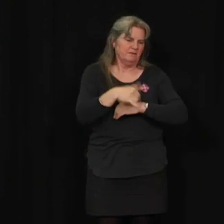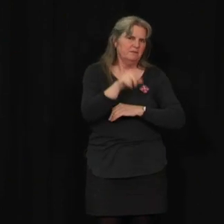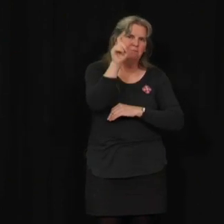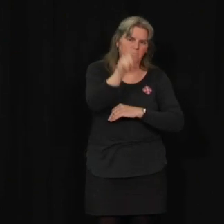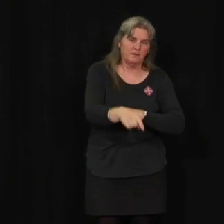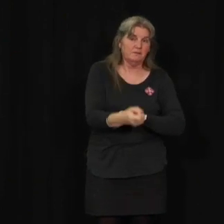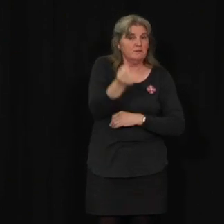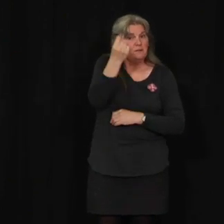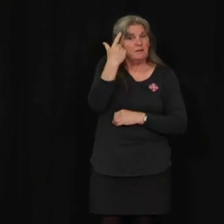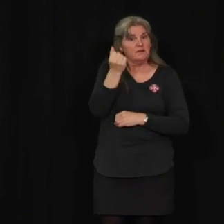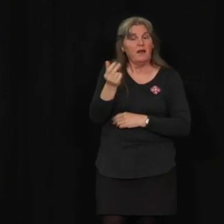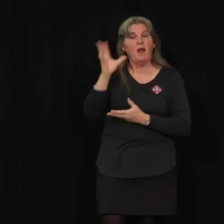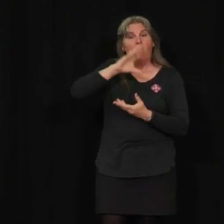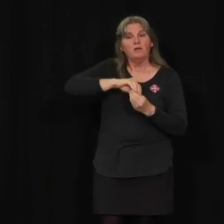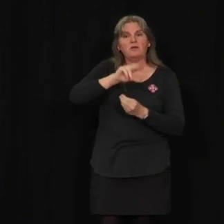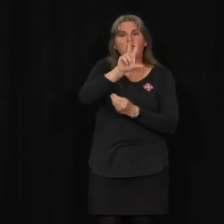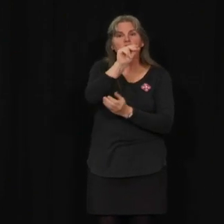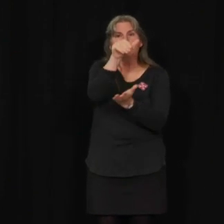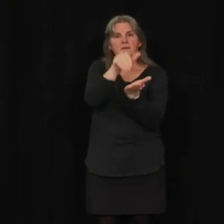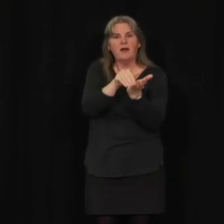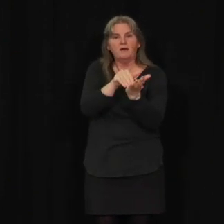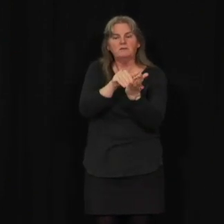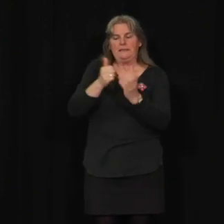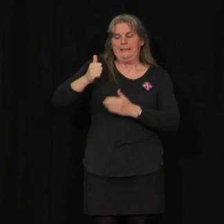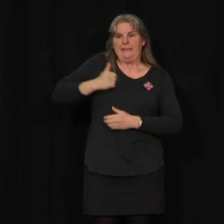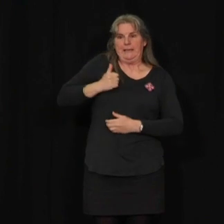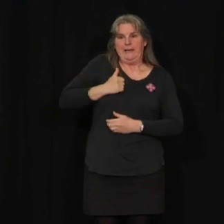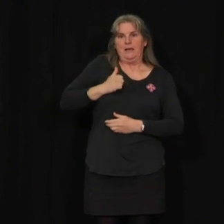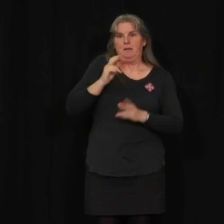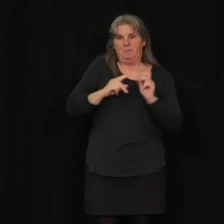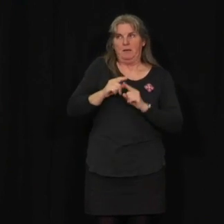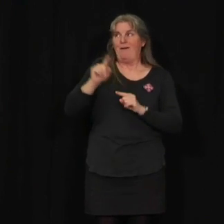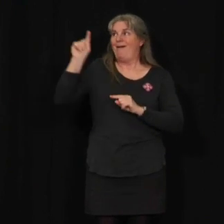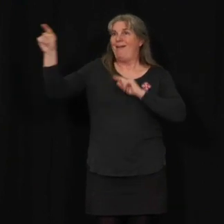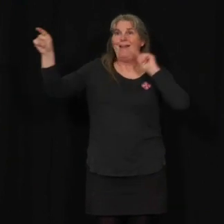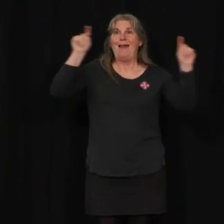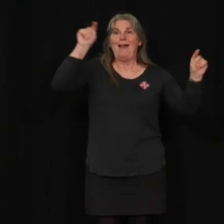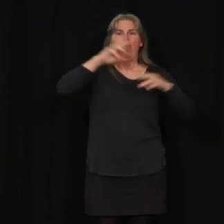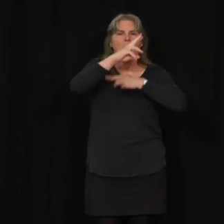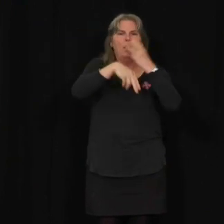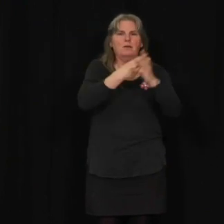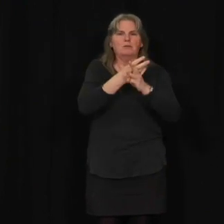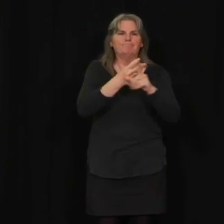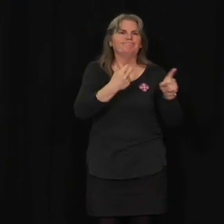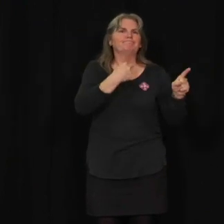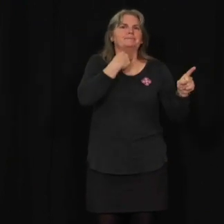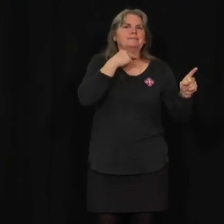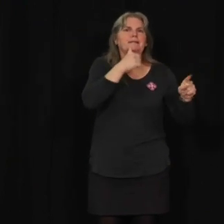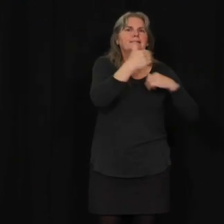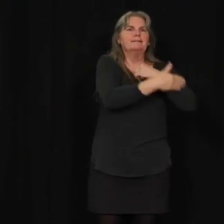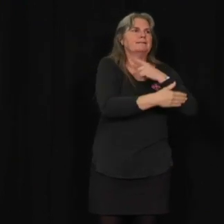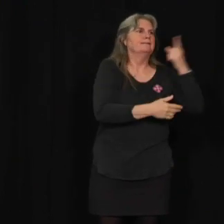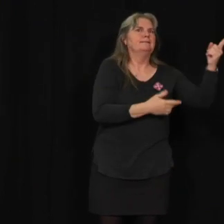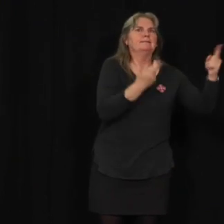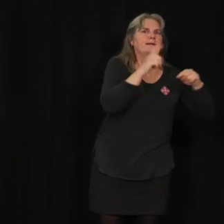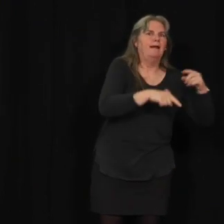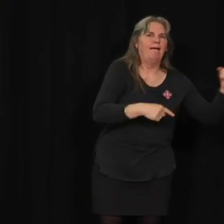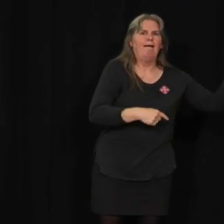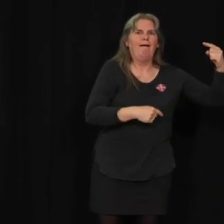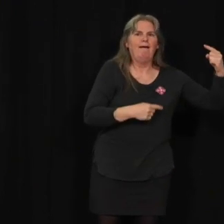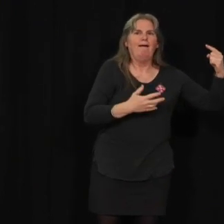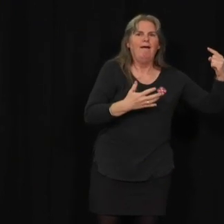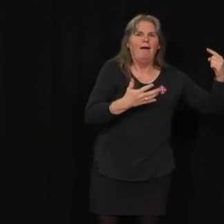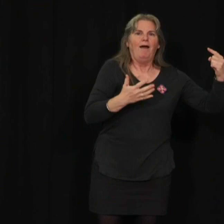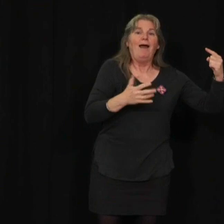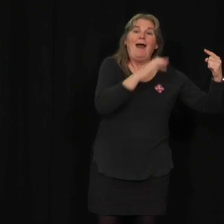Canada waiting to get home. Some of these Canadians may be Yukon citizens who got caught in lockdowns in other countries. When they arrive